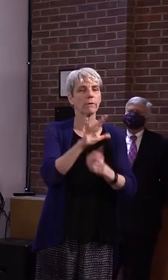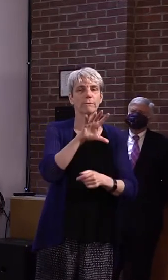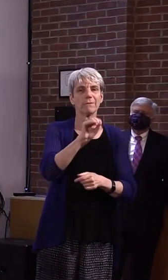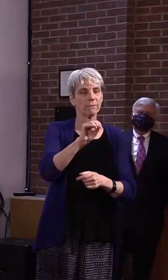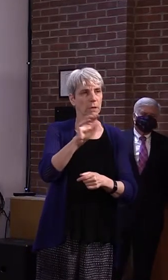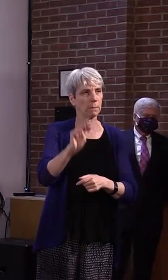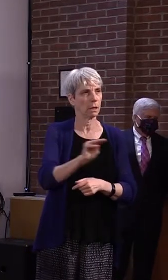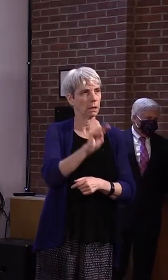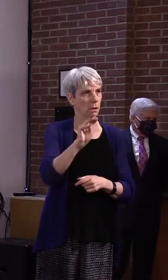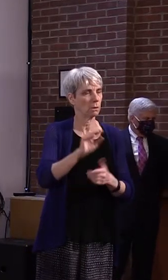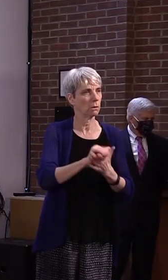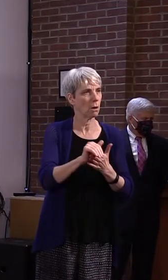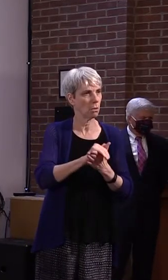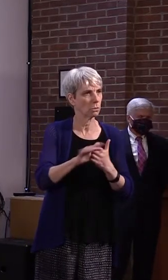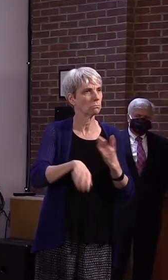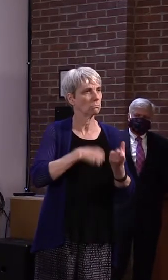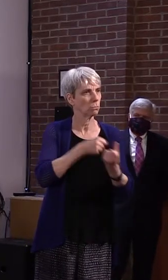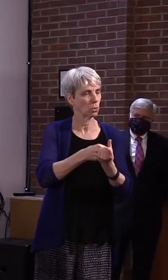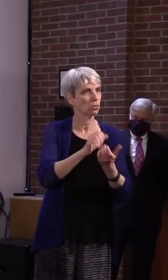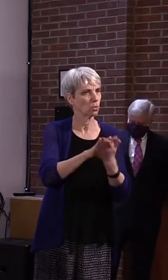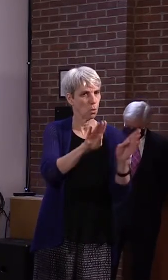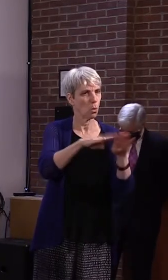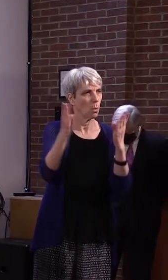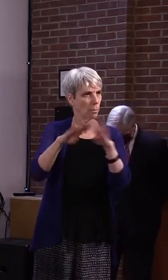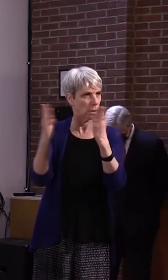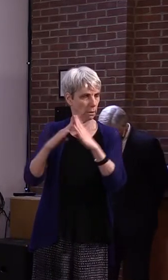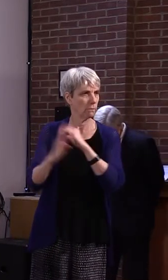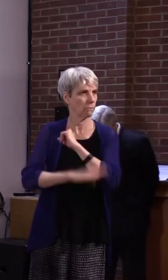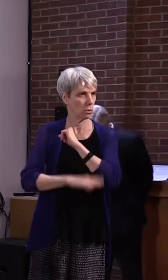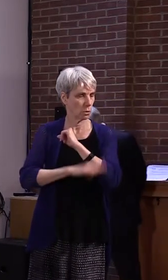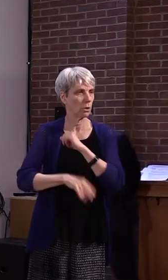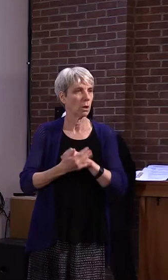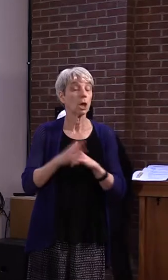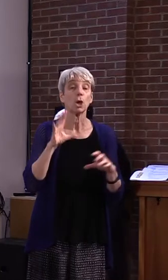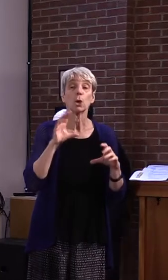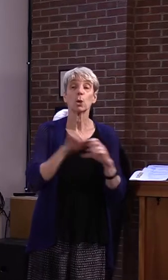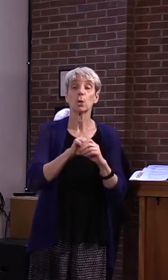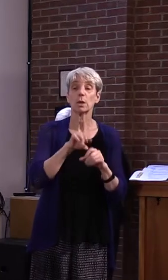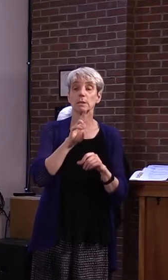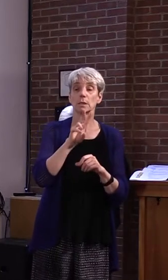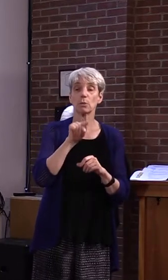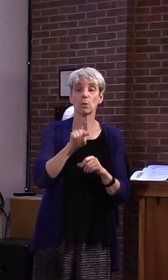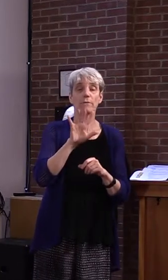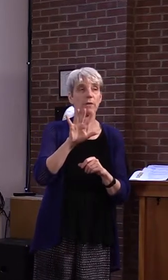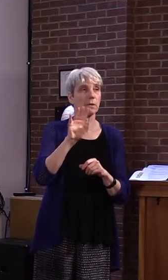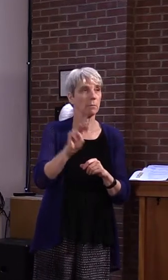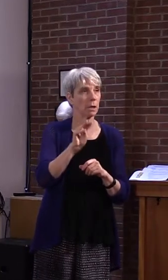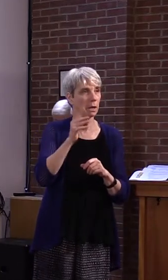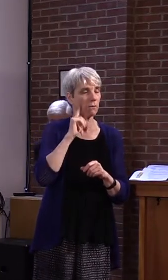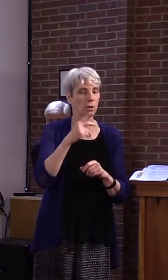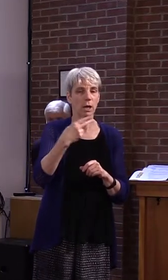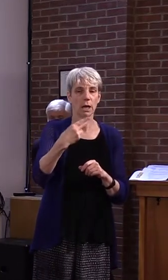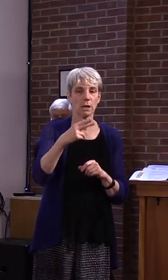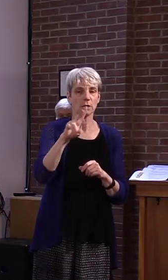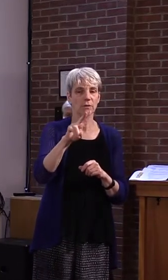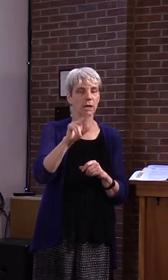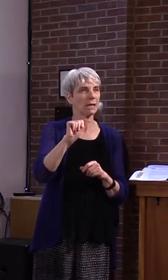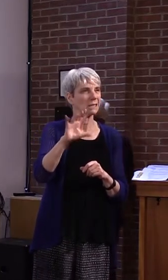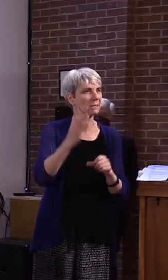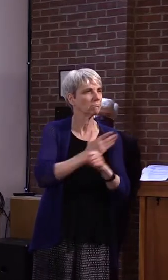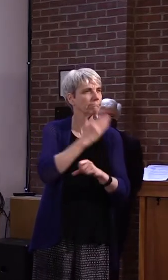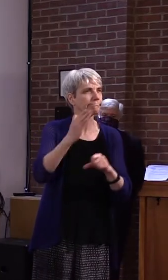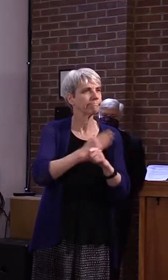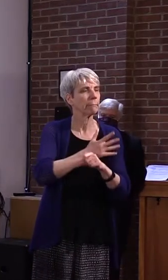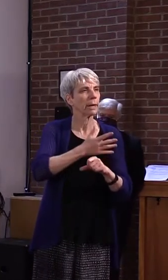total cost for reopening, and that included about $6.5 million for HVAC or heating ventilation repairs,